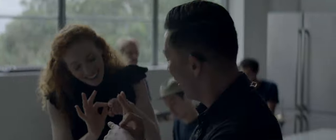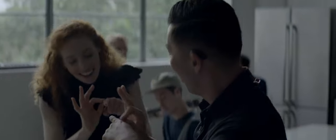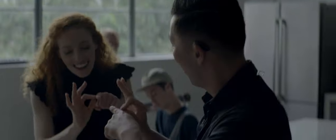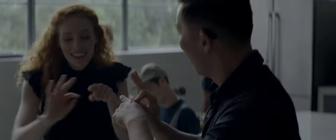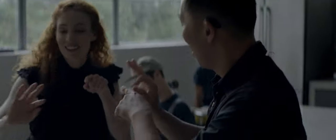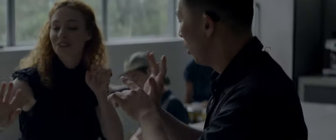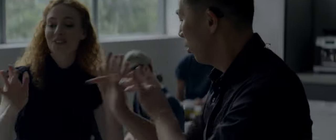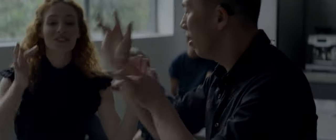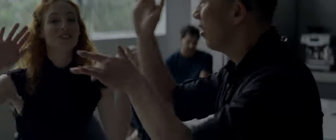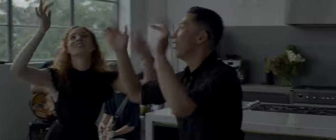Colors, they shine